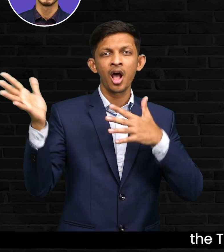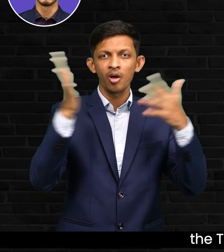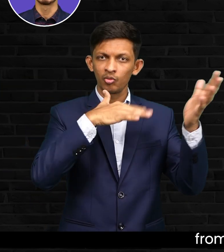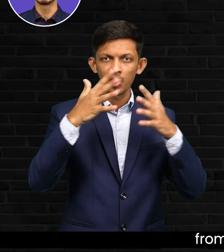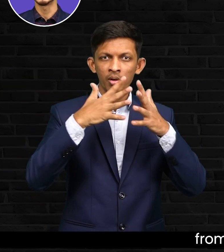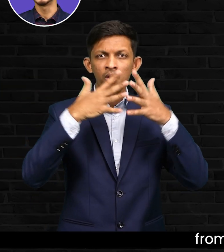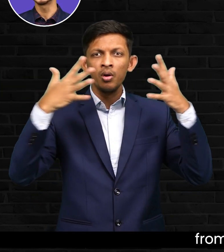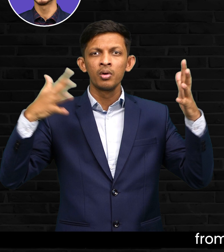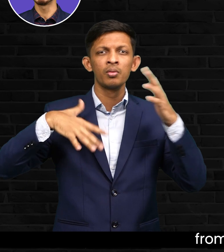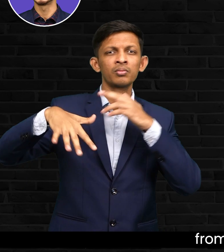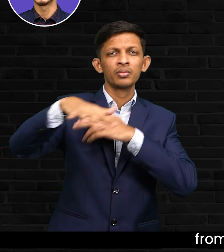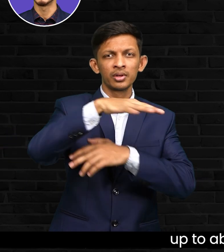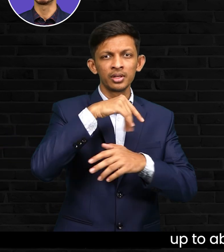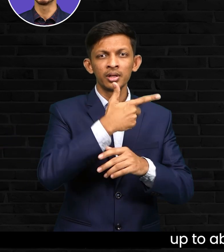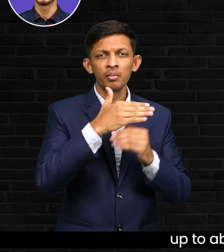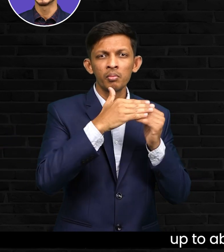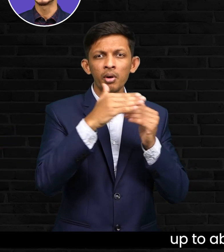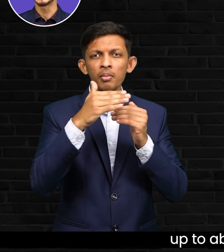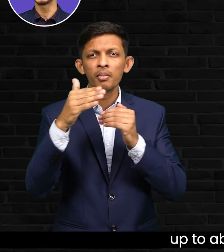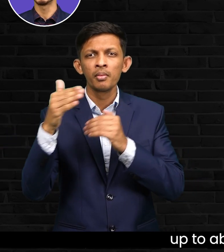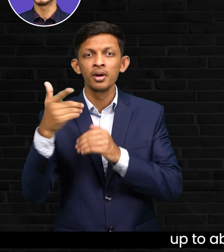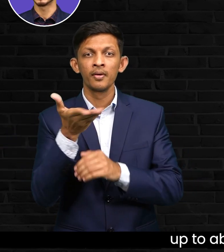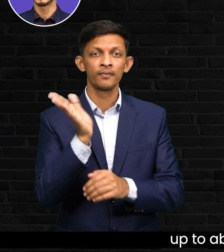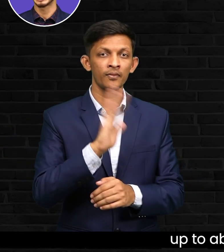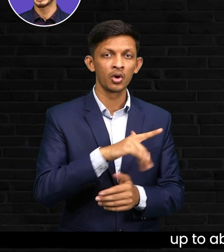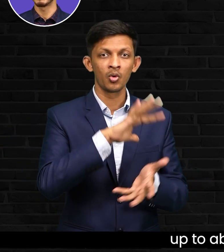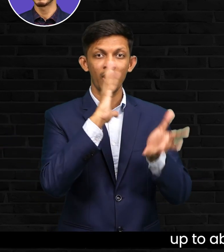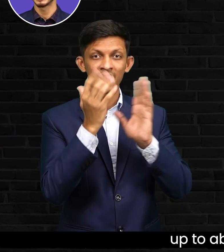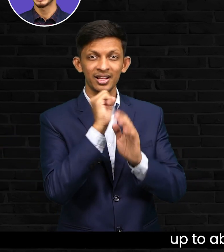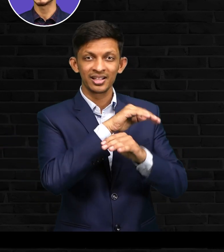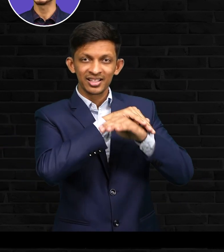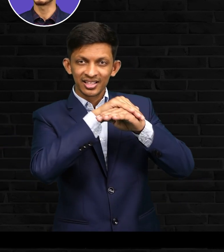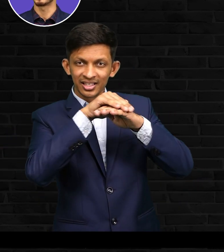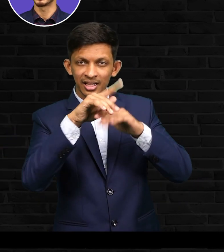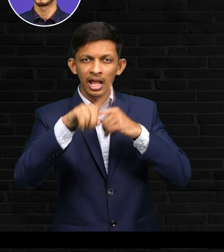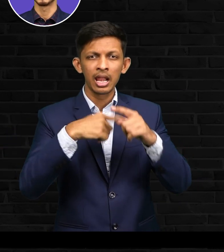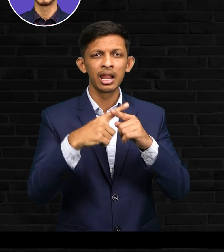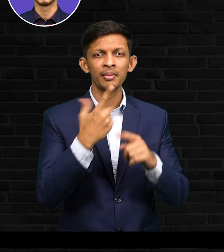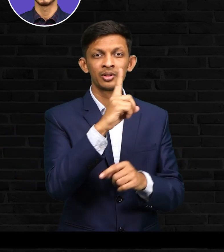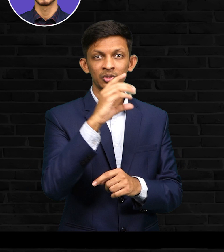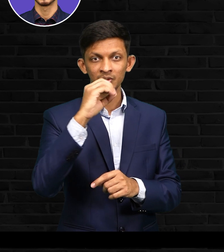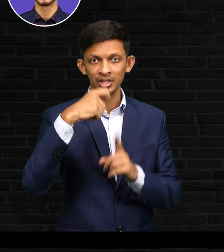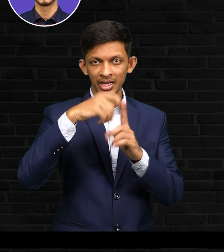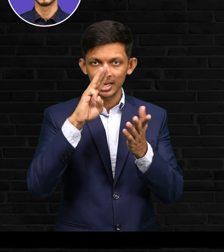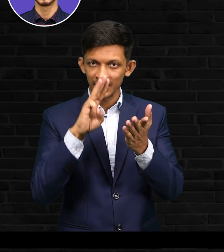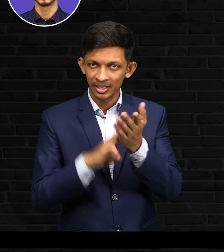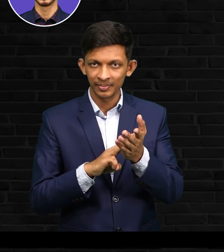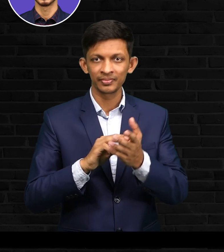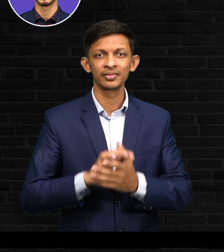extends from the Earth's surface up to 10 km in altitude.